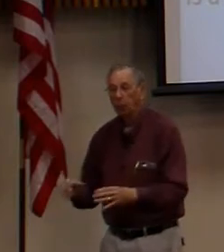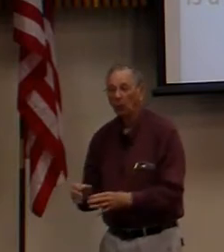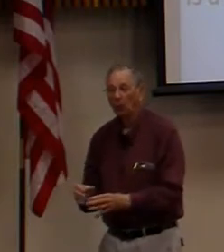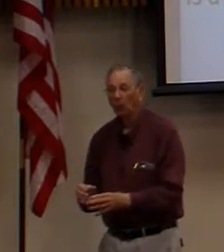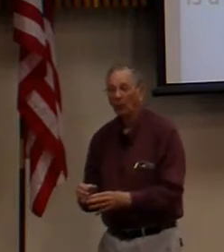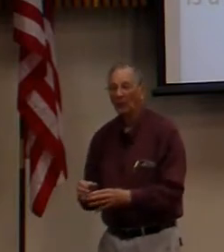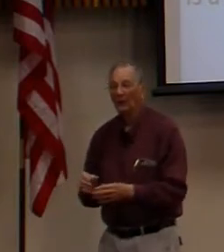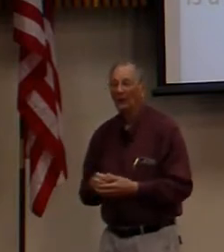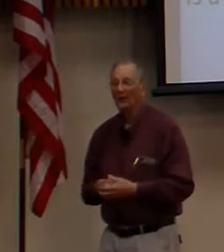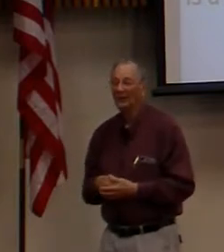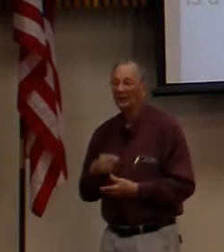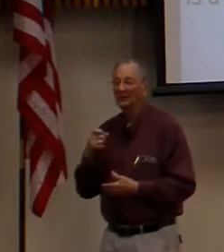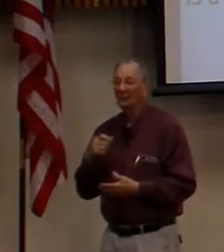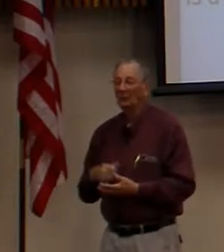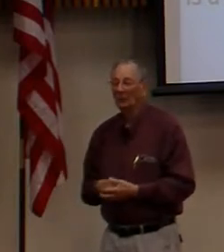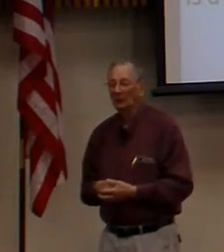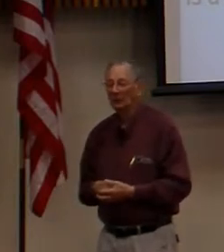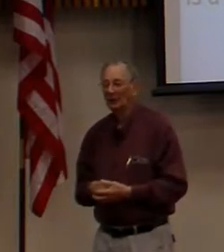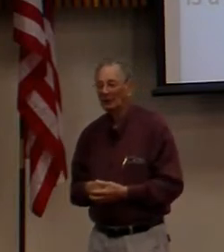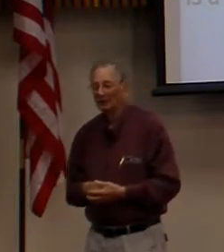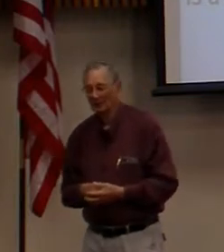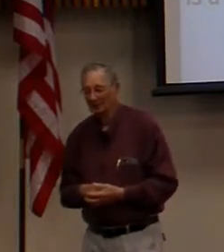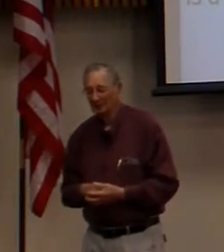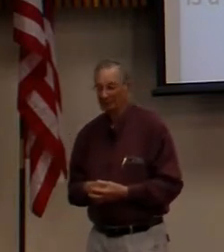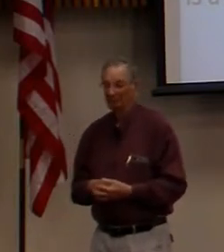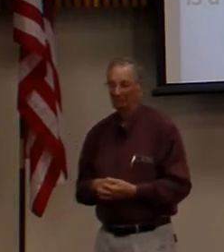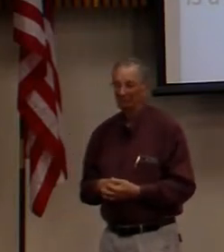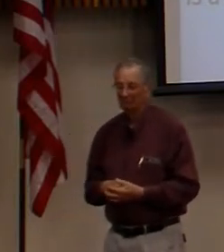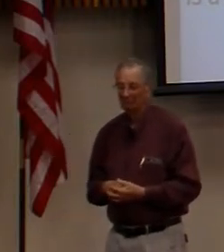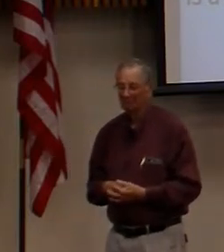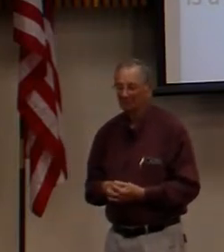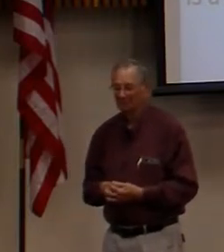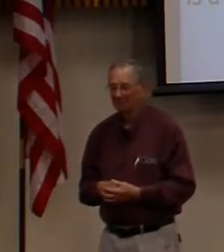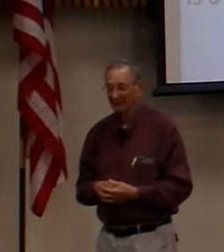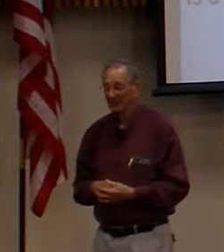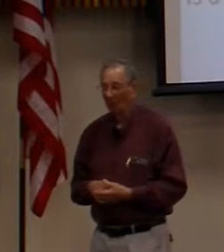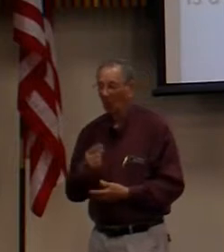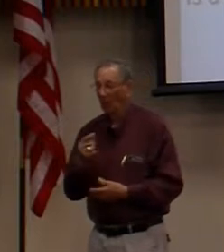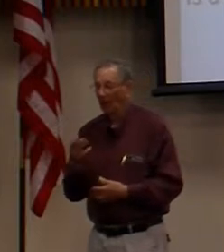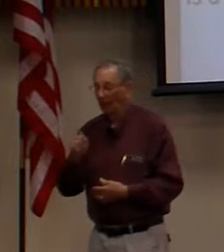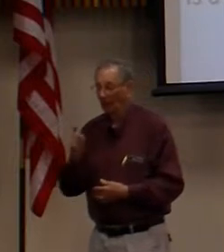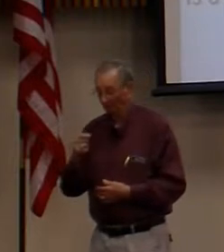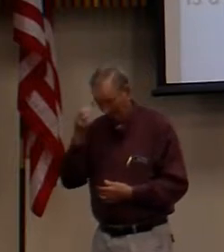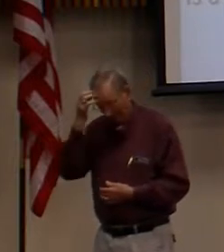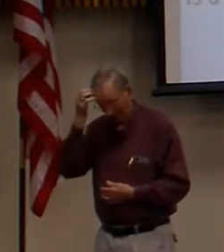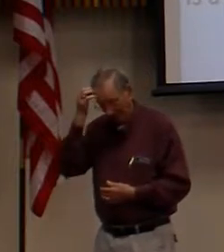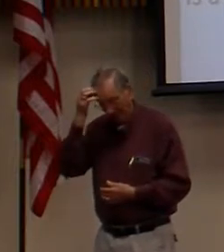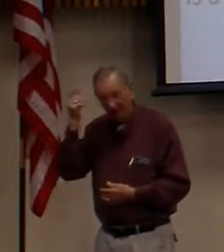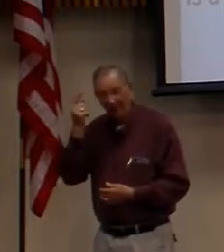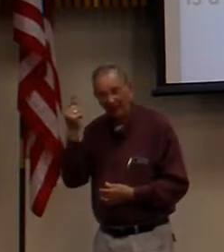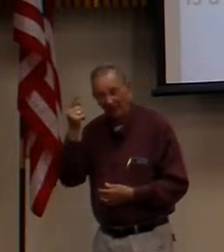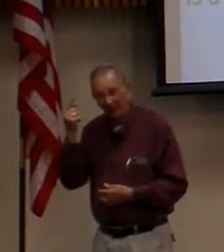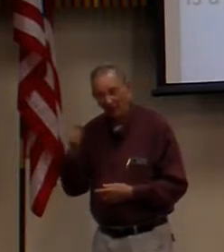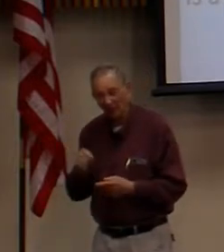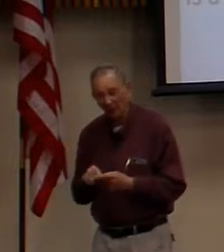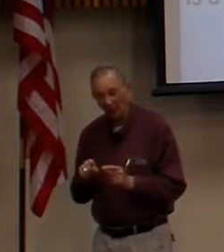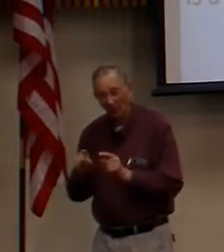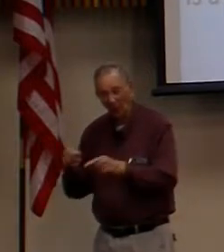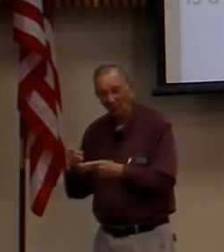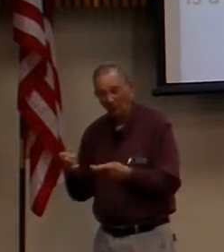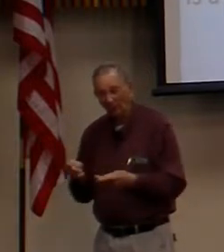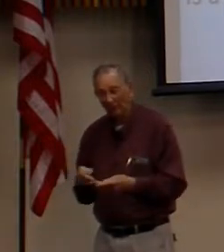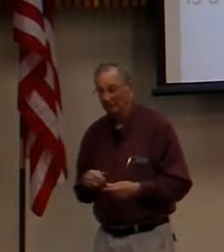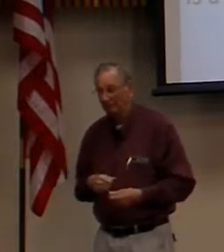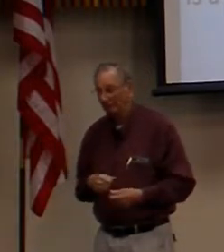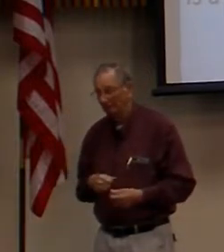summer. And, you know, that's one of the things you have to take into consideration, I guess, if it's safe